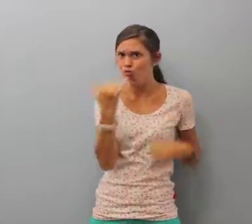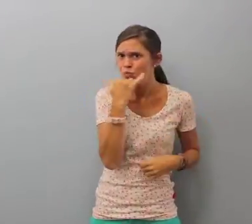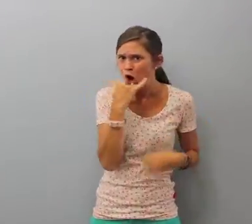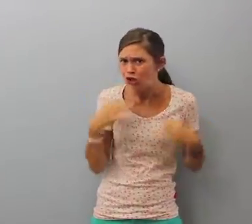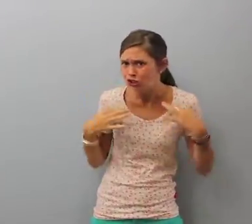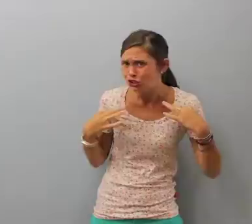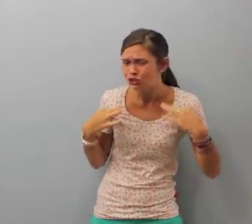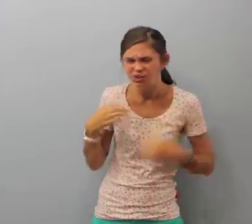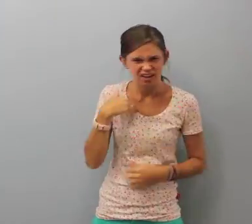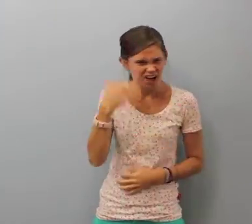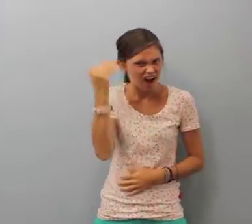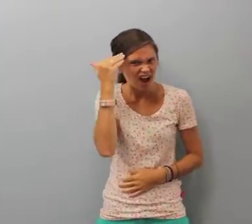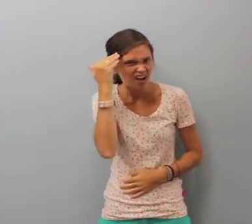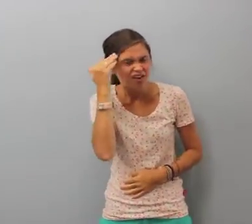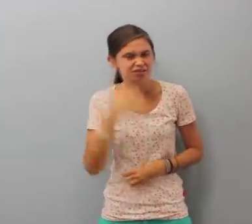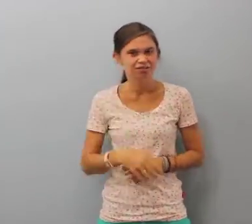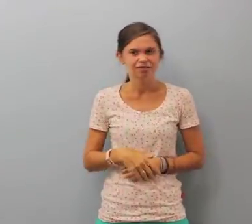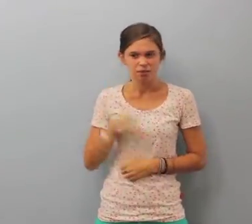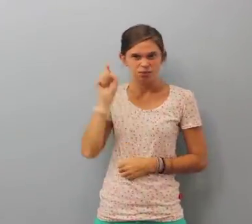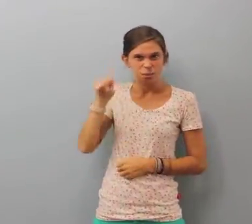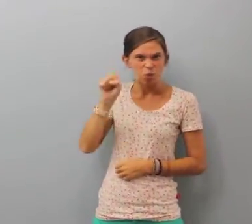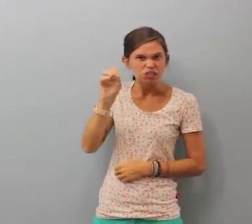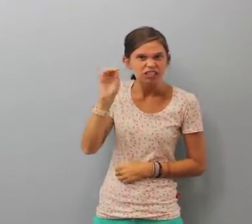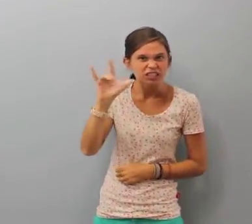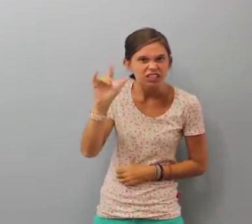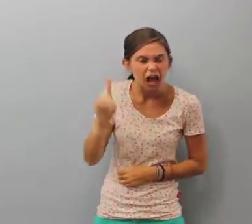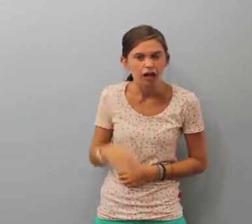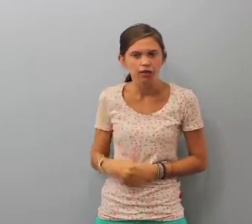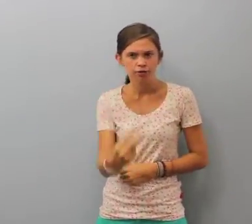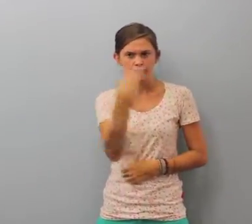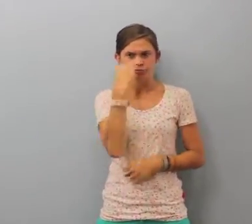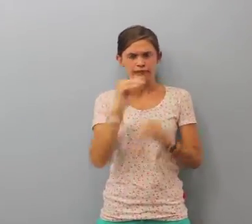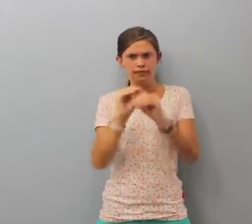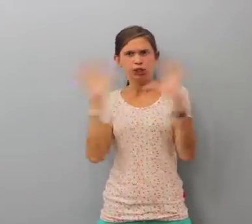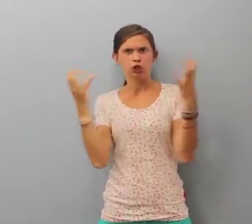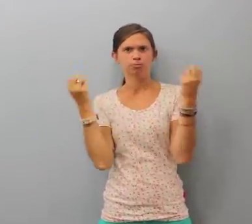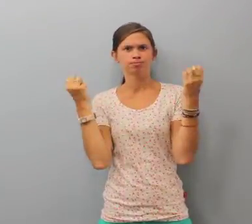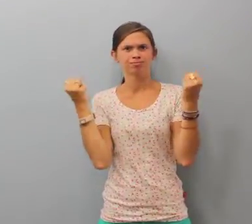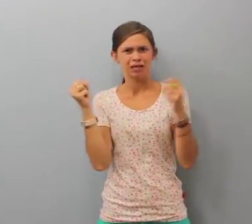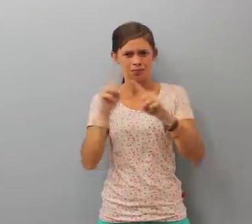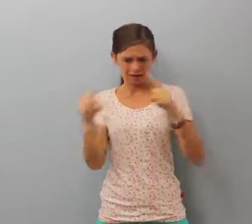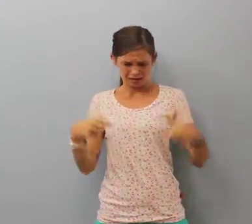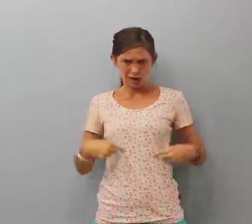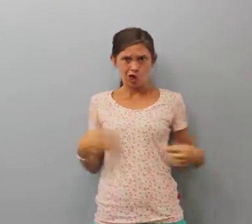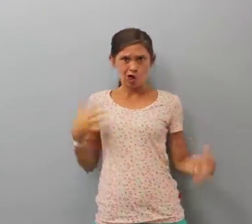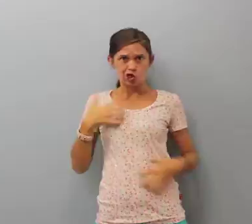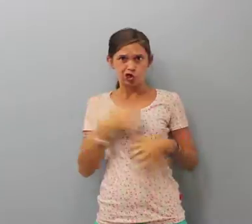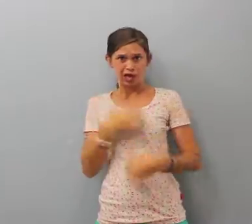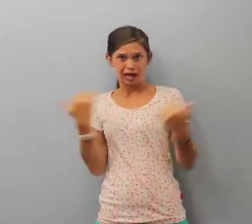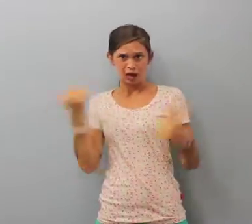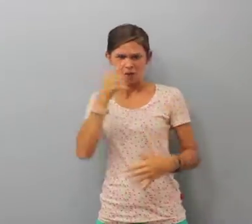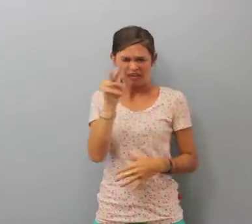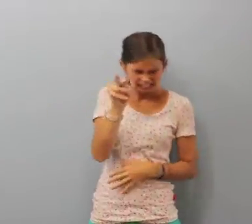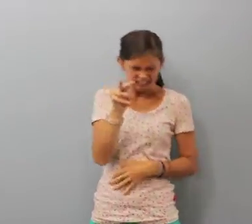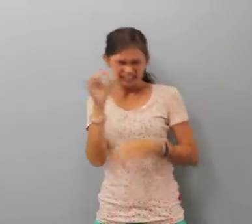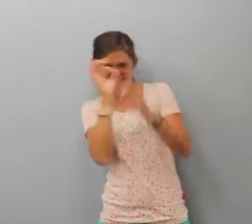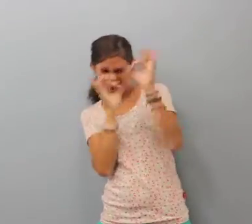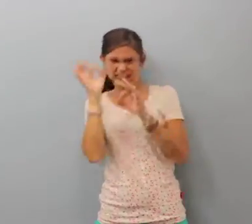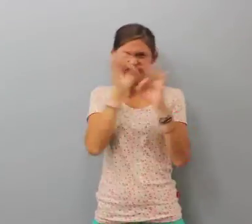know, today I'm not really wearing the most appropriate shirt. I should be wearing a solid colored shirt.